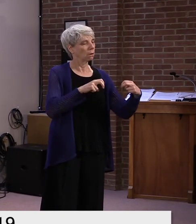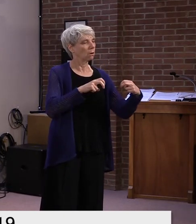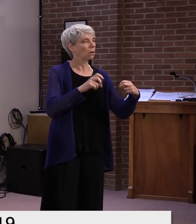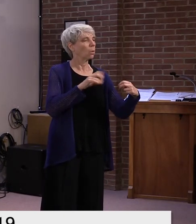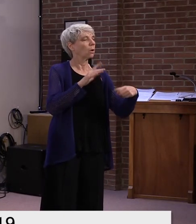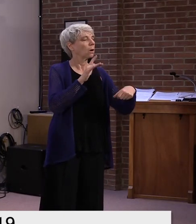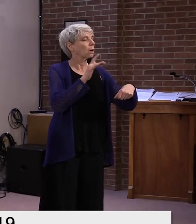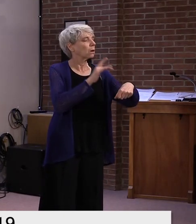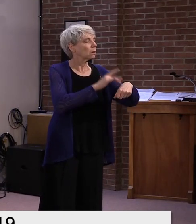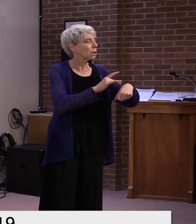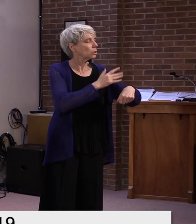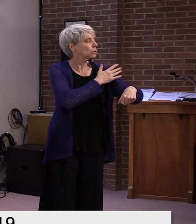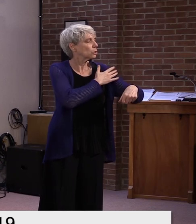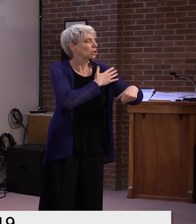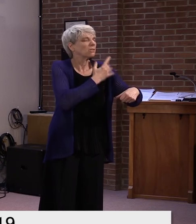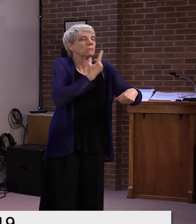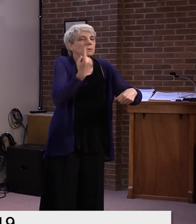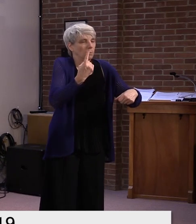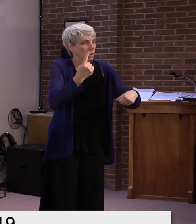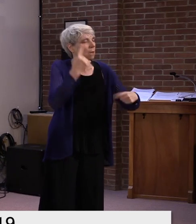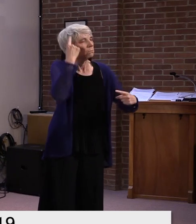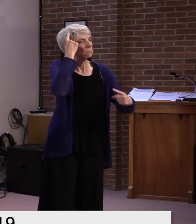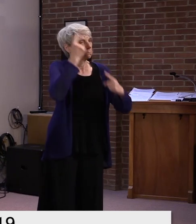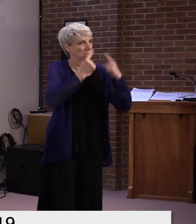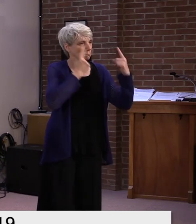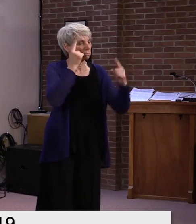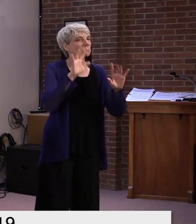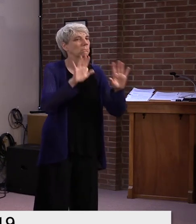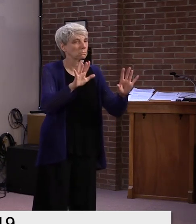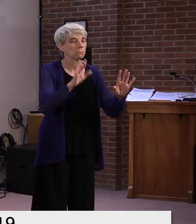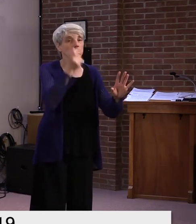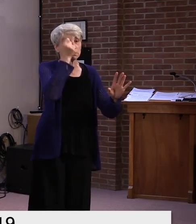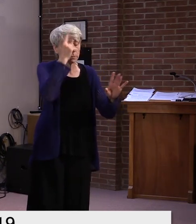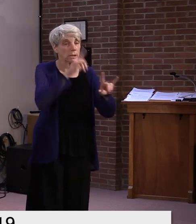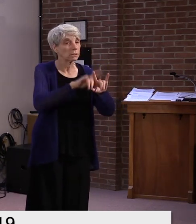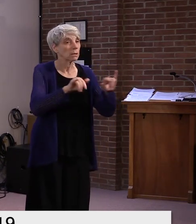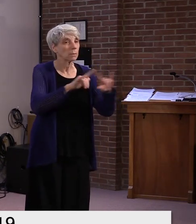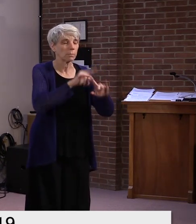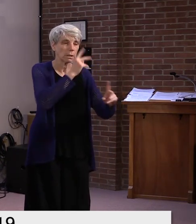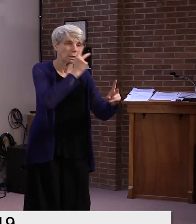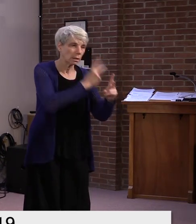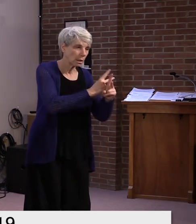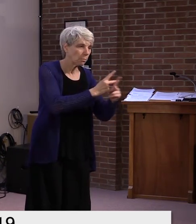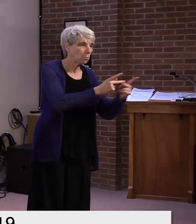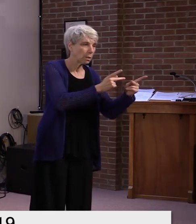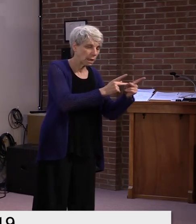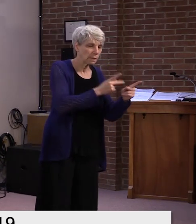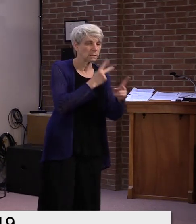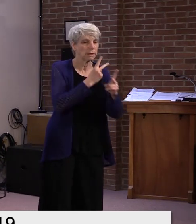of contact while still keeping facilities and families healthy.